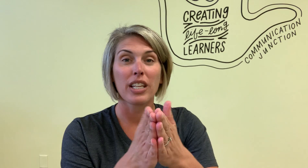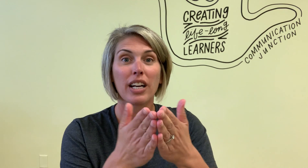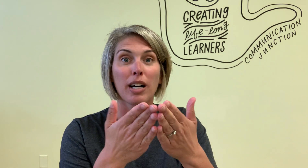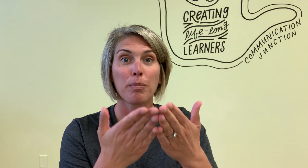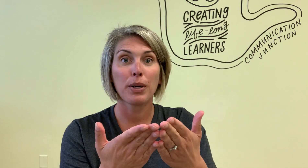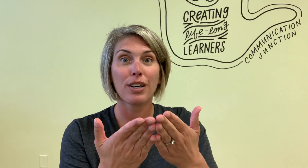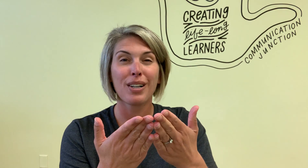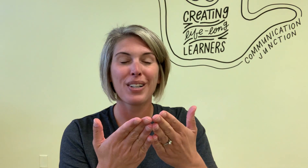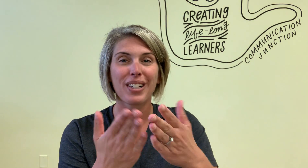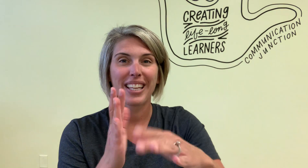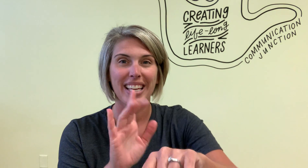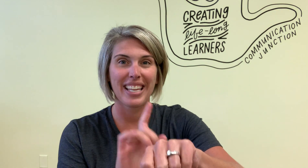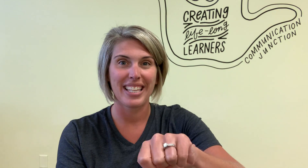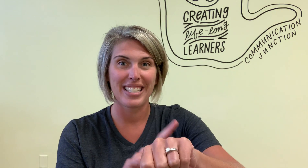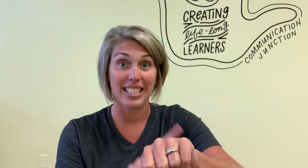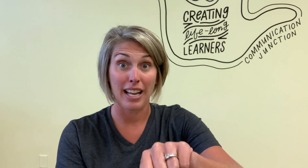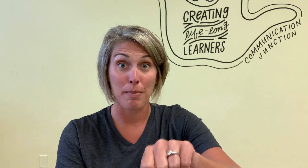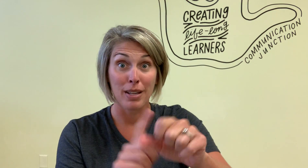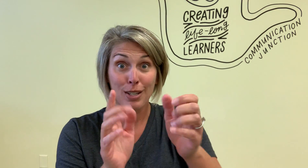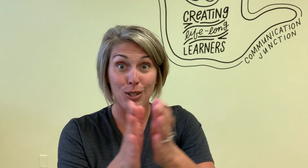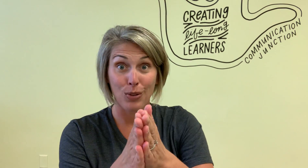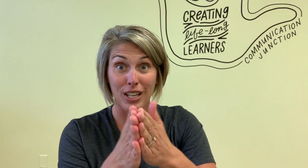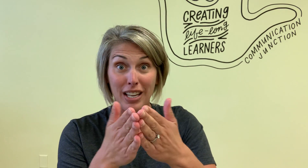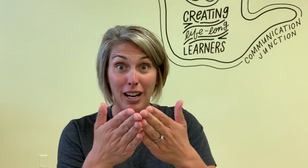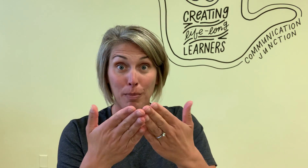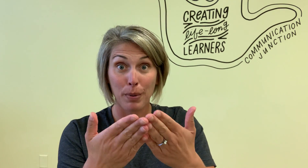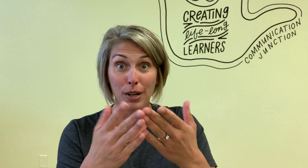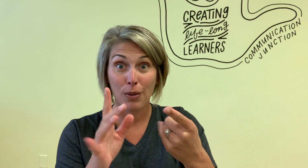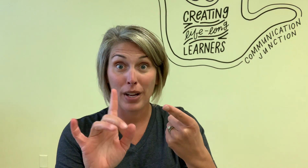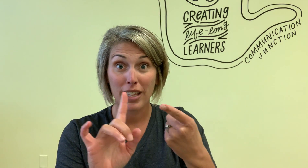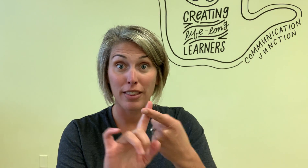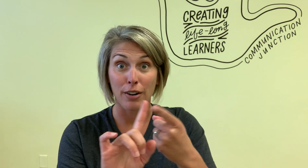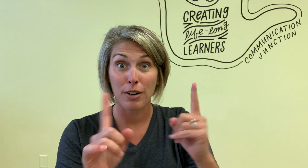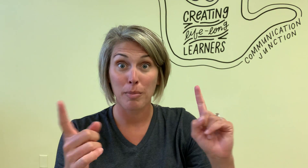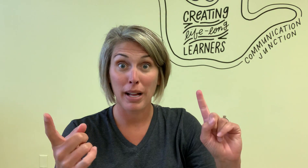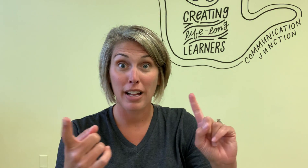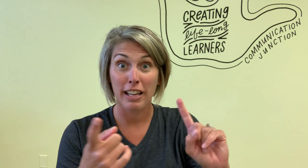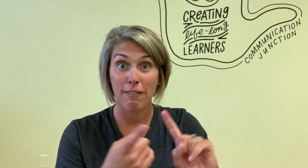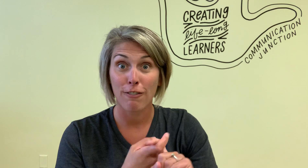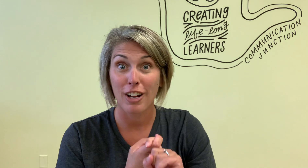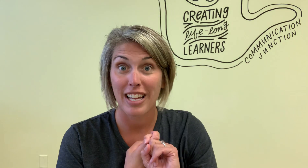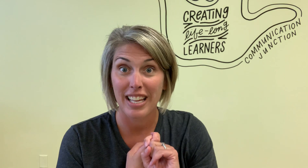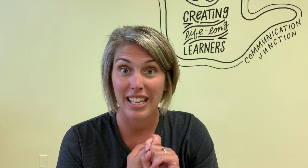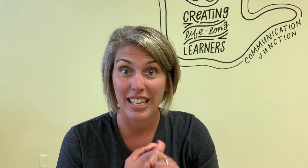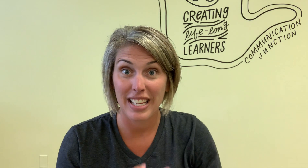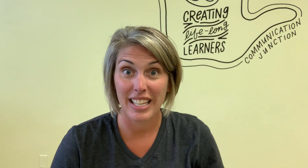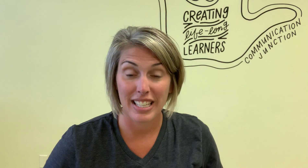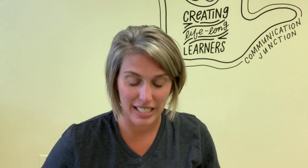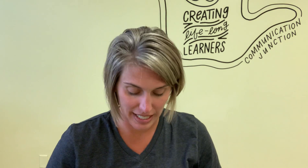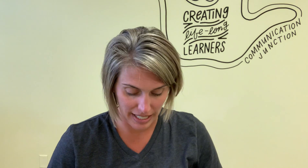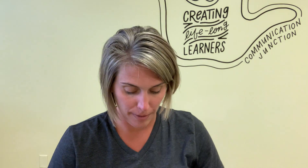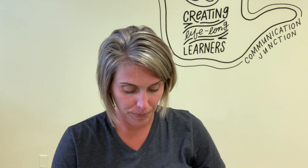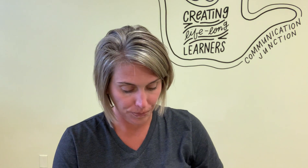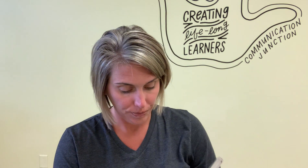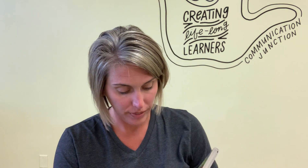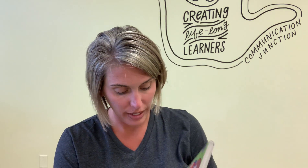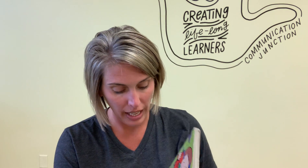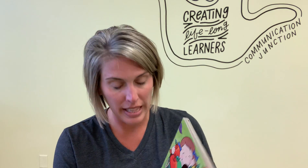a book. It is time to read a book with all my friends. And this one